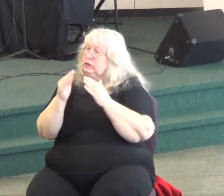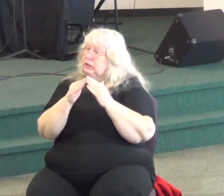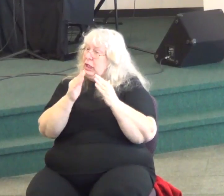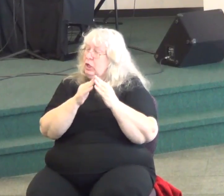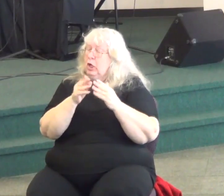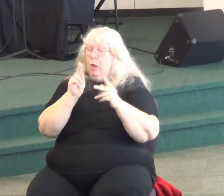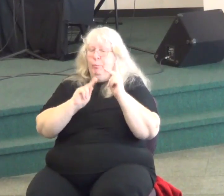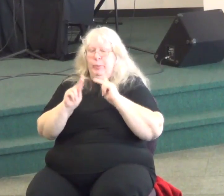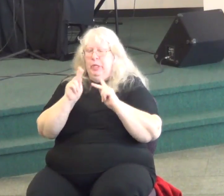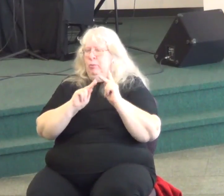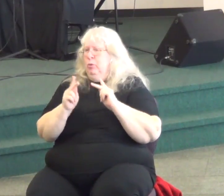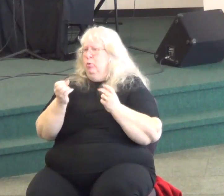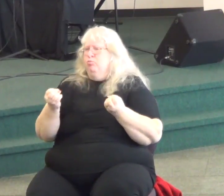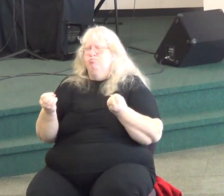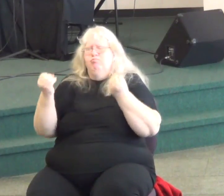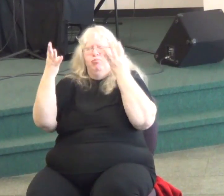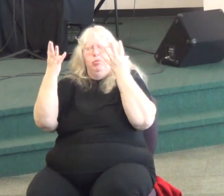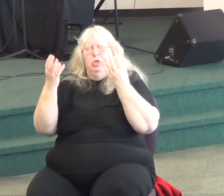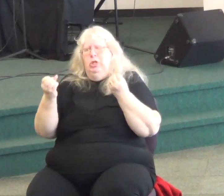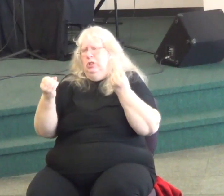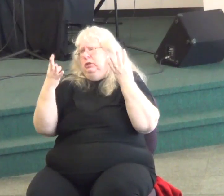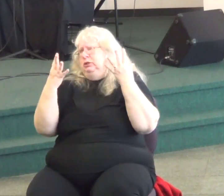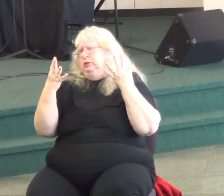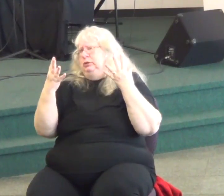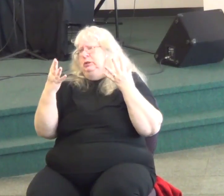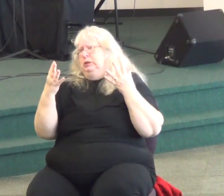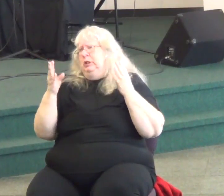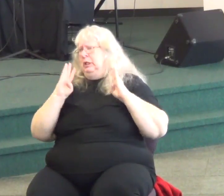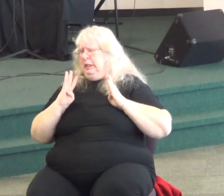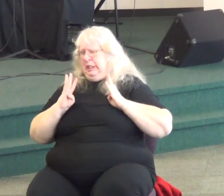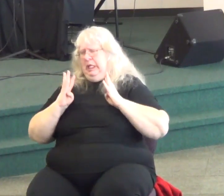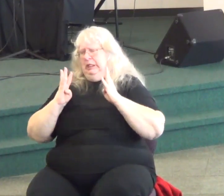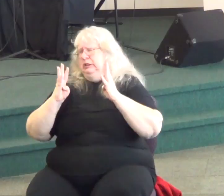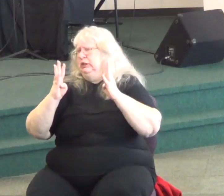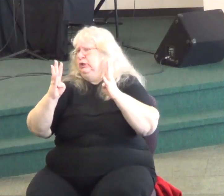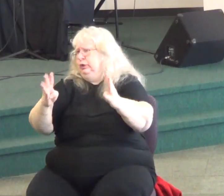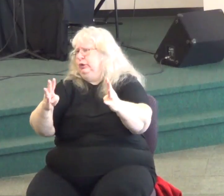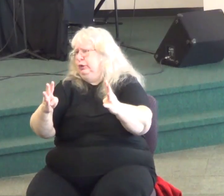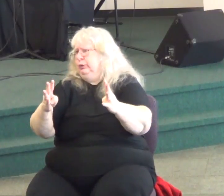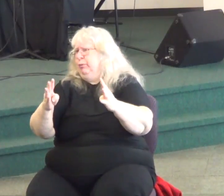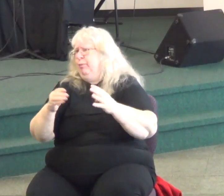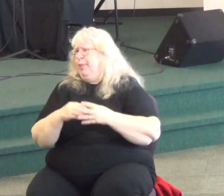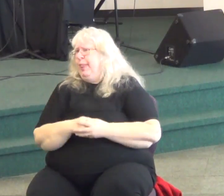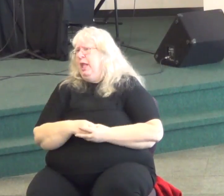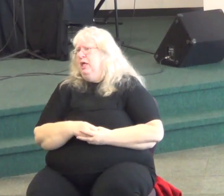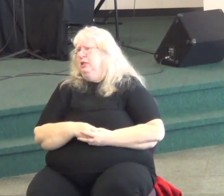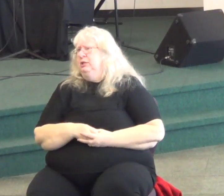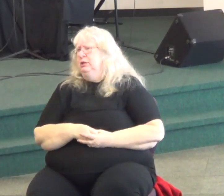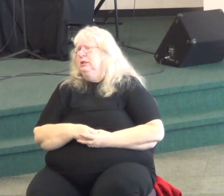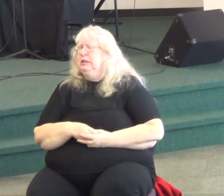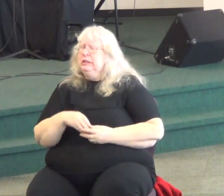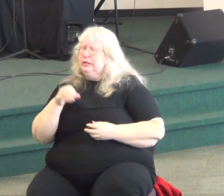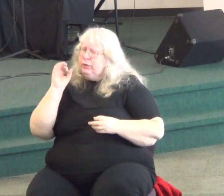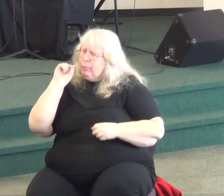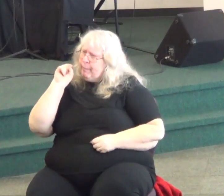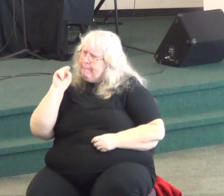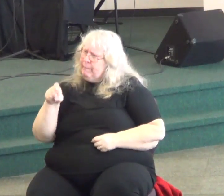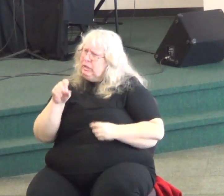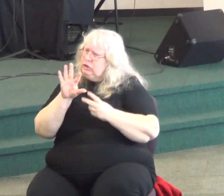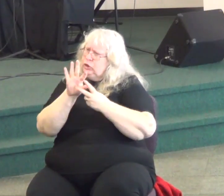thousands lined the street, and now they have to make a choice. Will we follow Jesus or man? Because